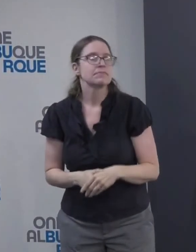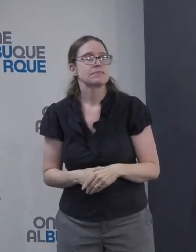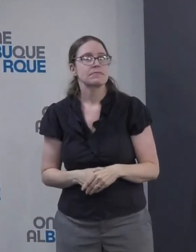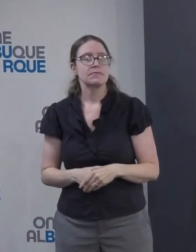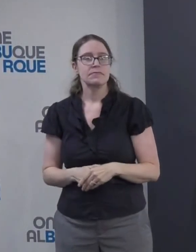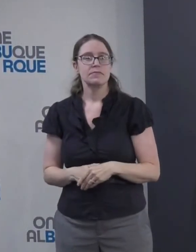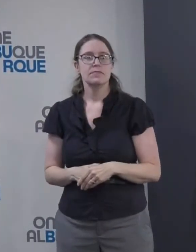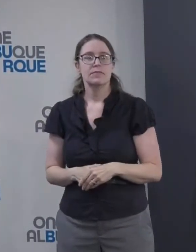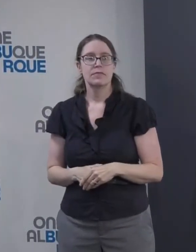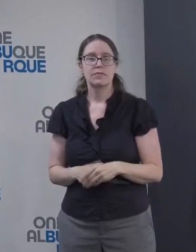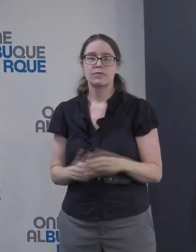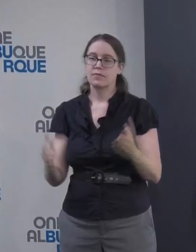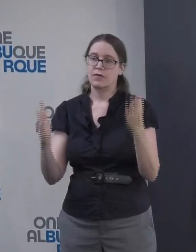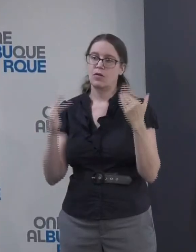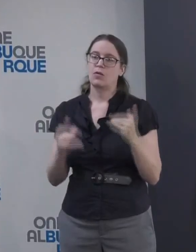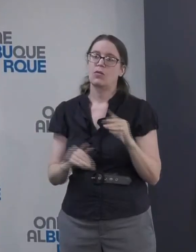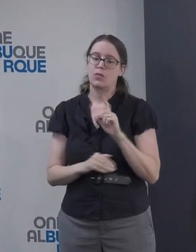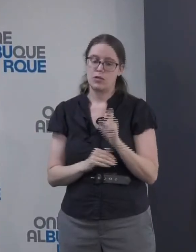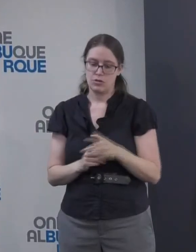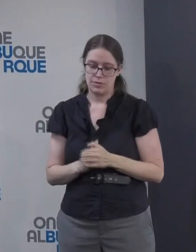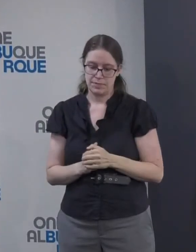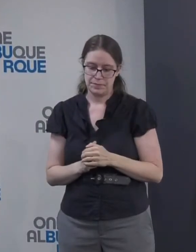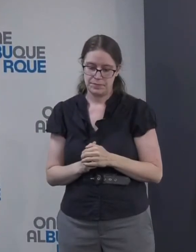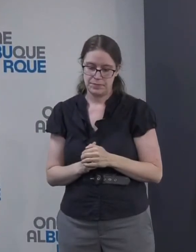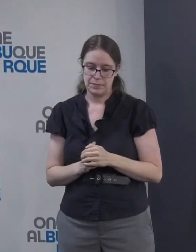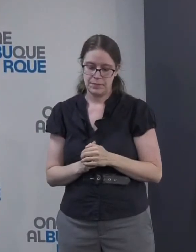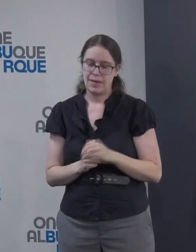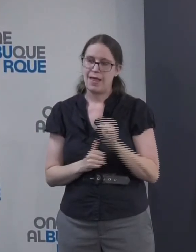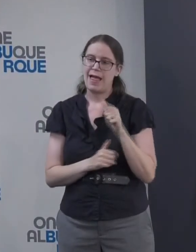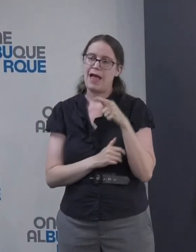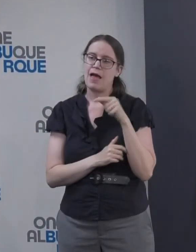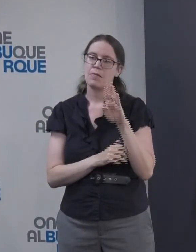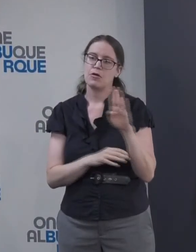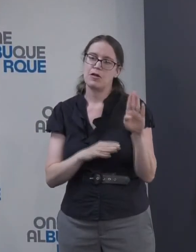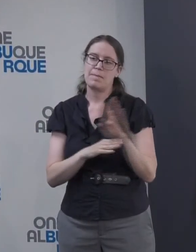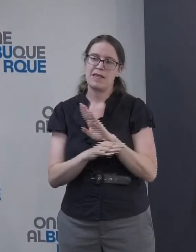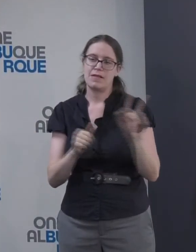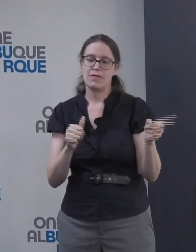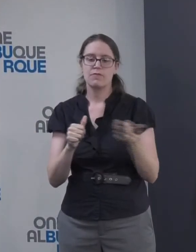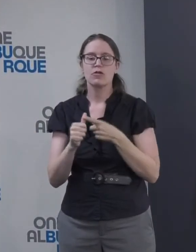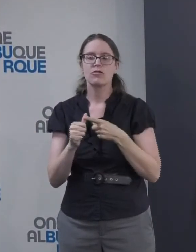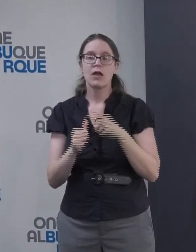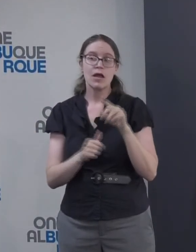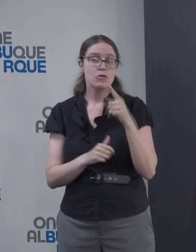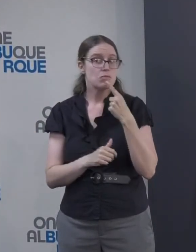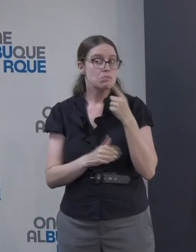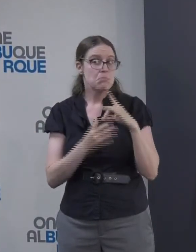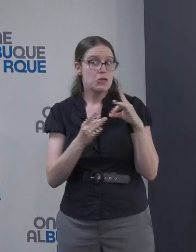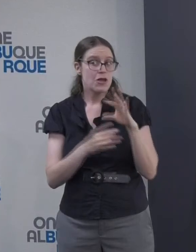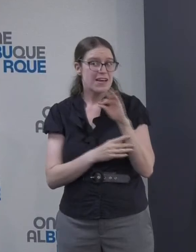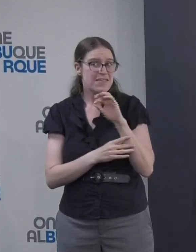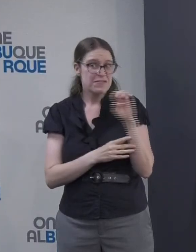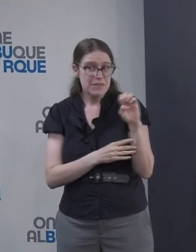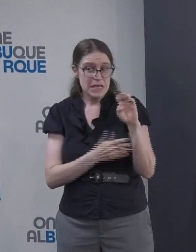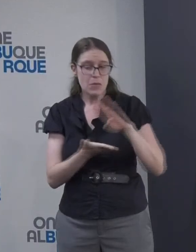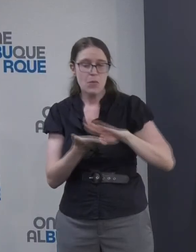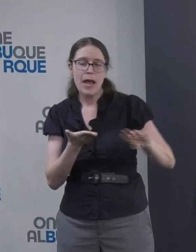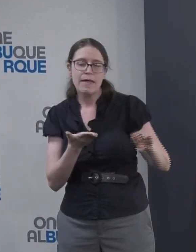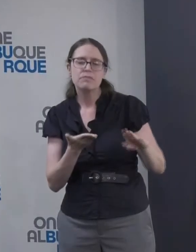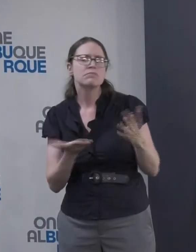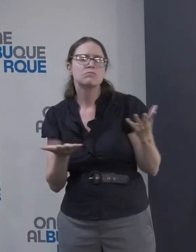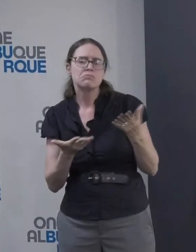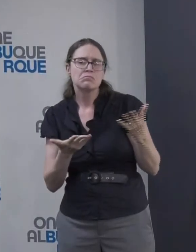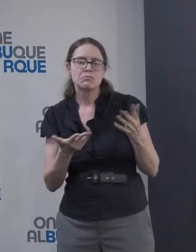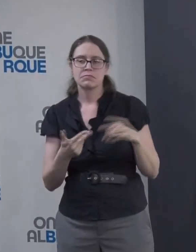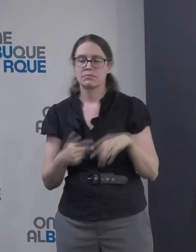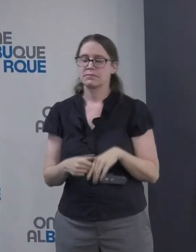question here from Chris Keller at the Albuquerque Business First. What are the fees that will be waived, and is there an approximate dollar amount?